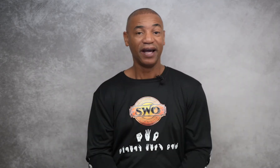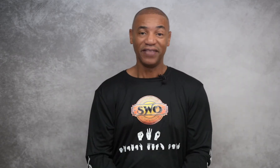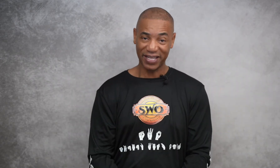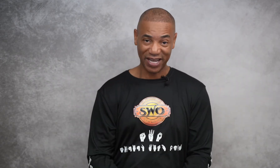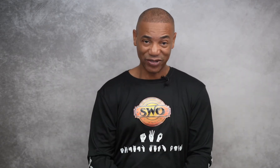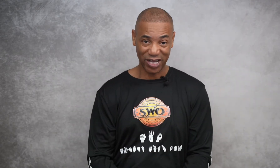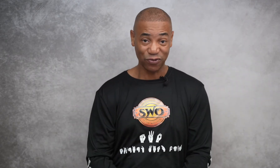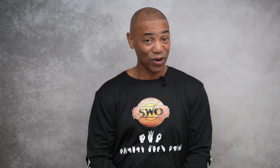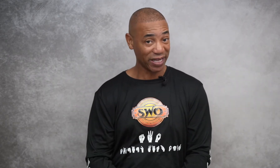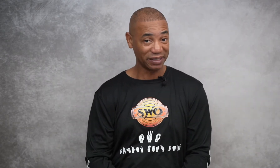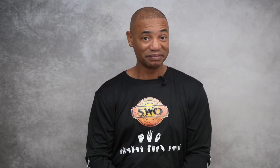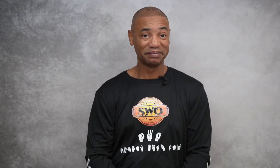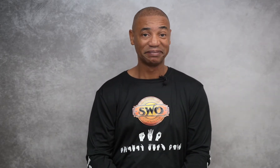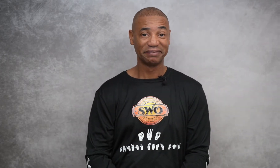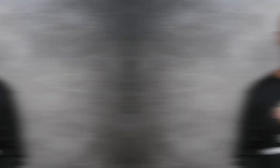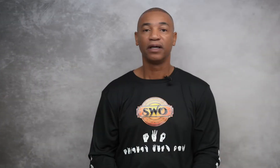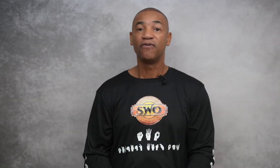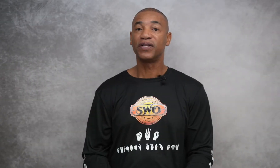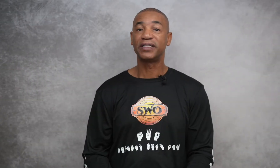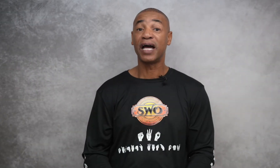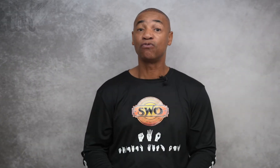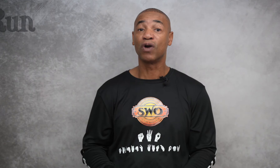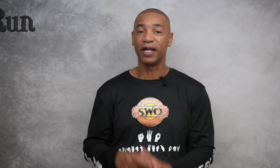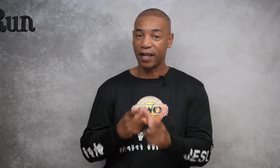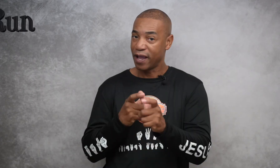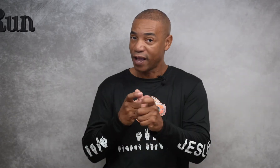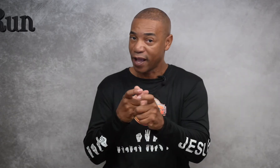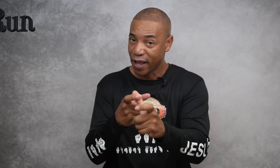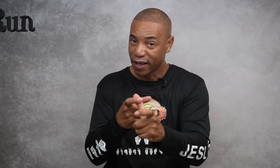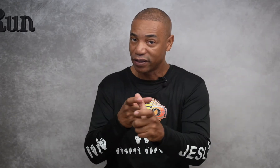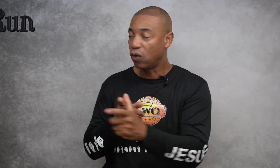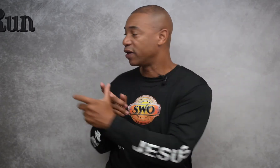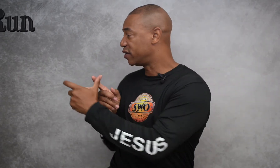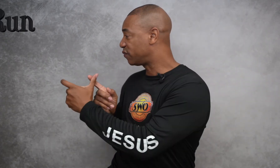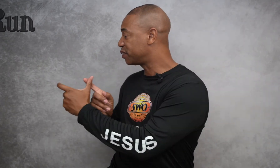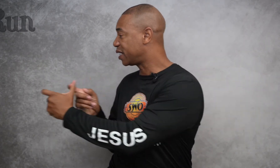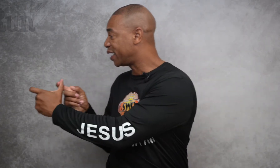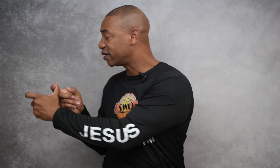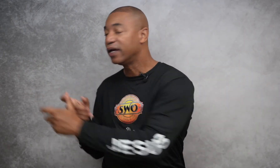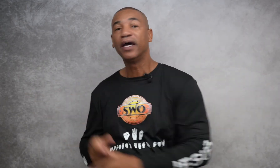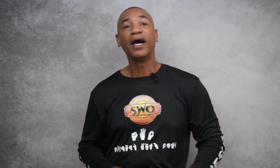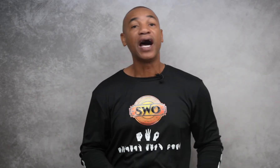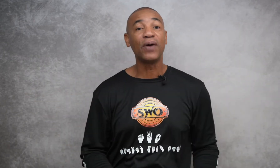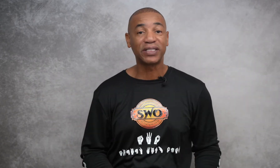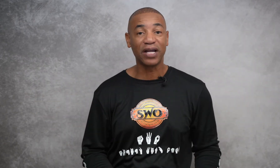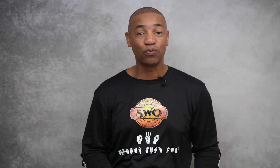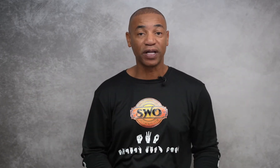That is how you sign ready. For the sign run, or here's from the side, how I signed run is